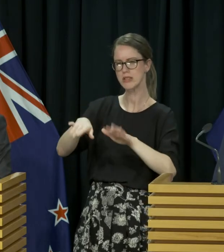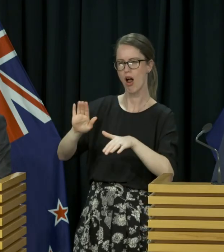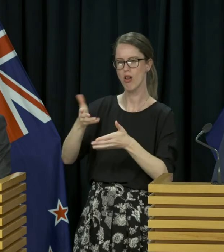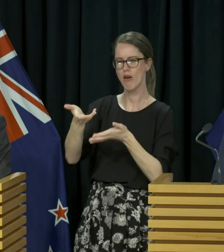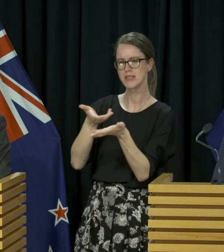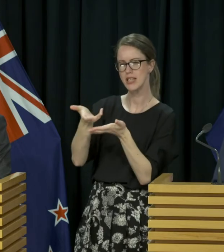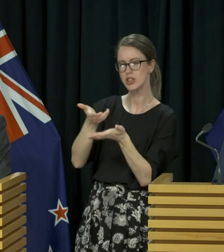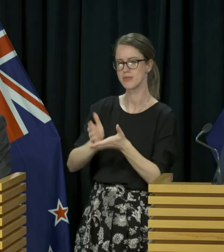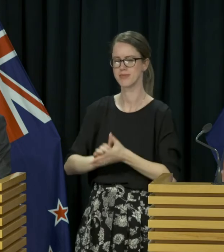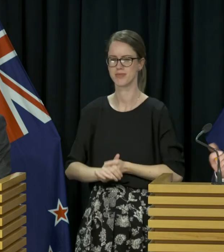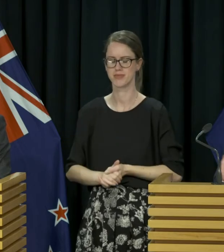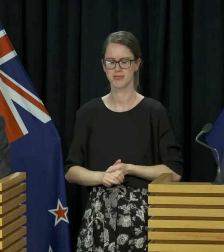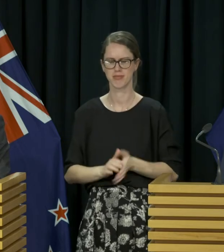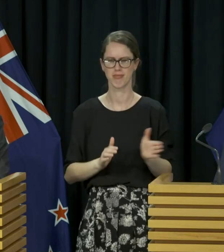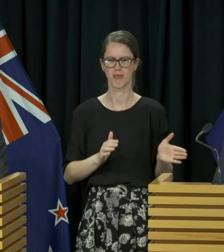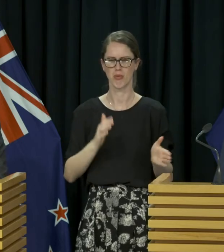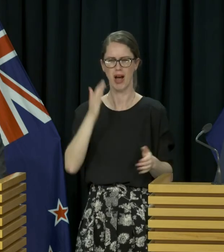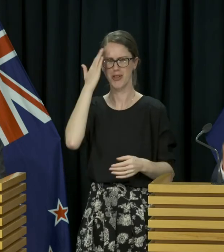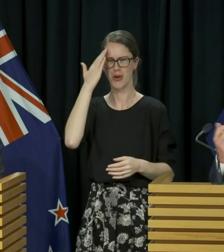conversation go, I guess, is what I was